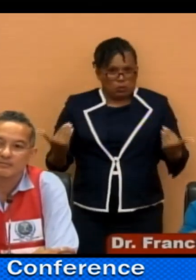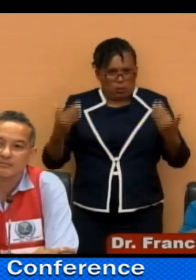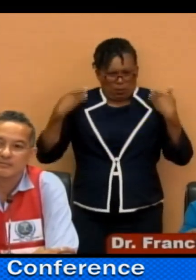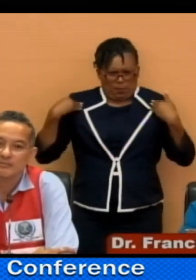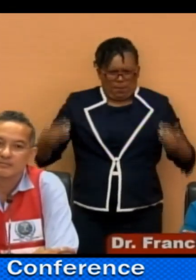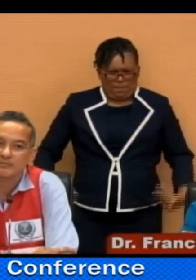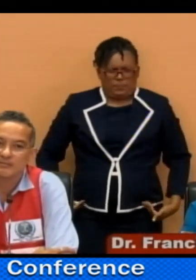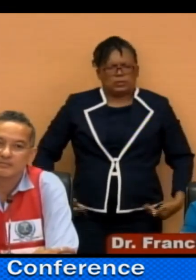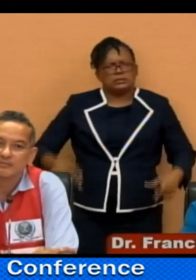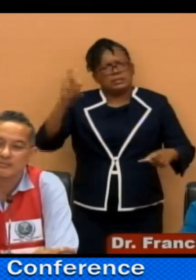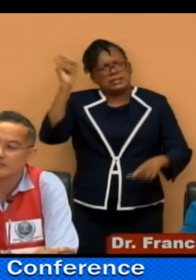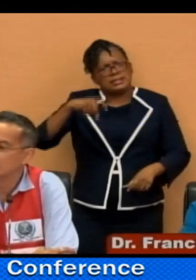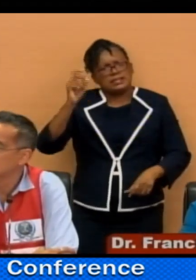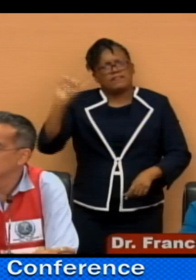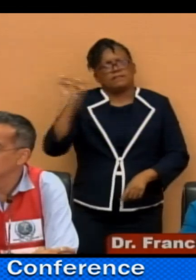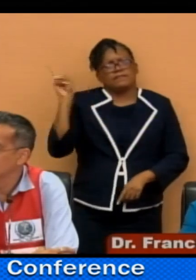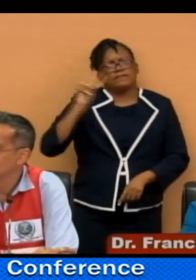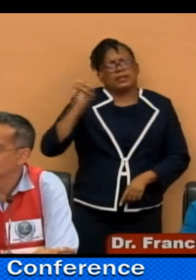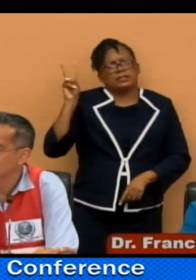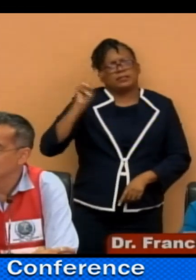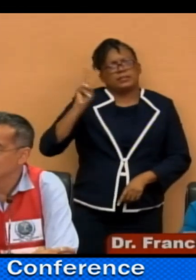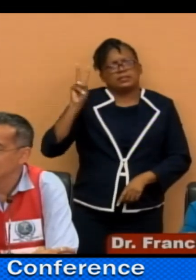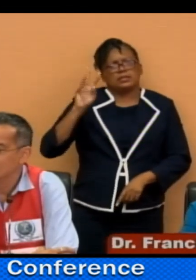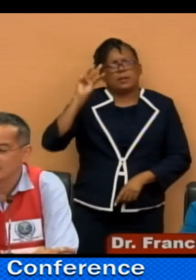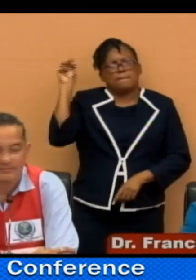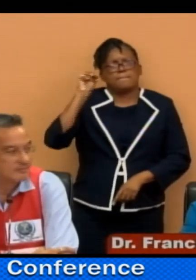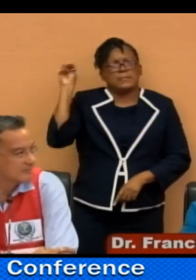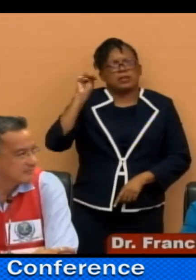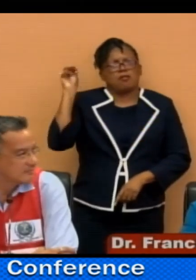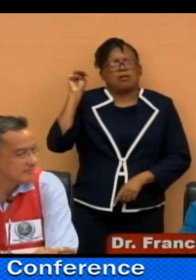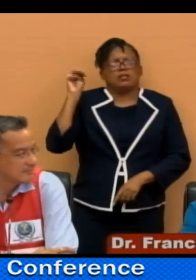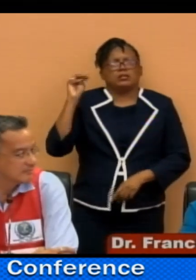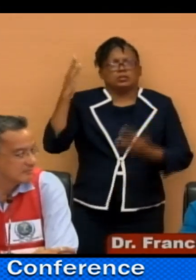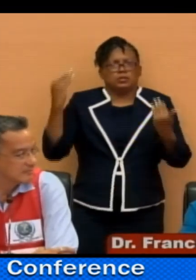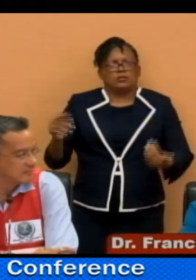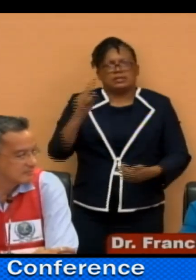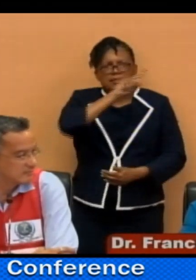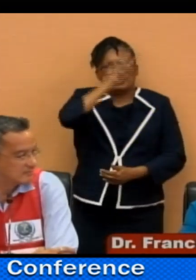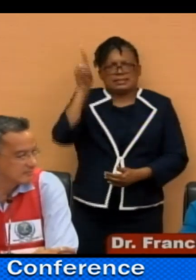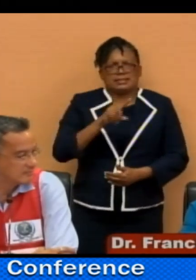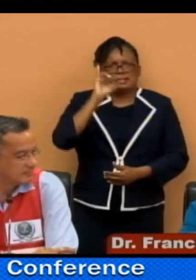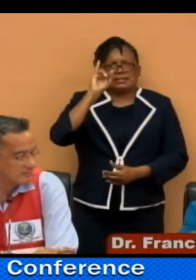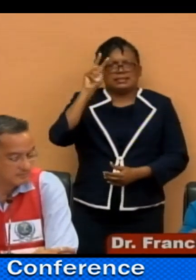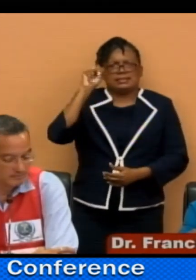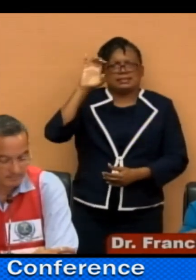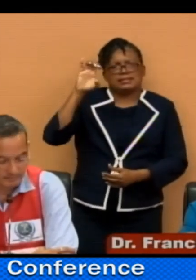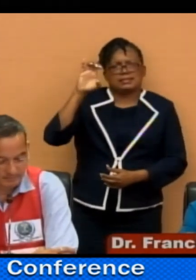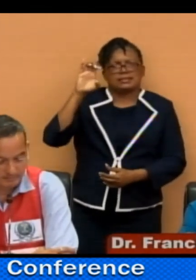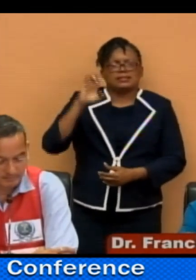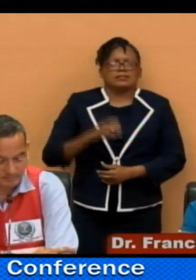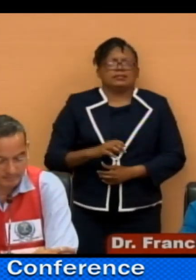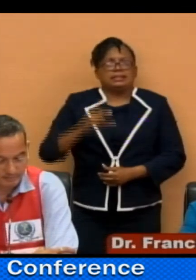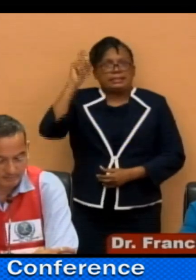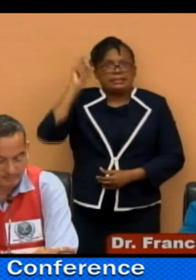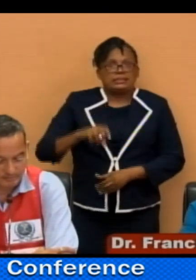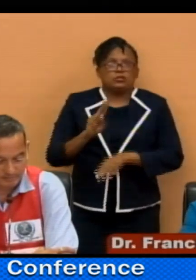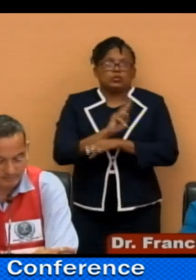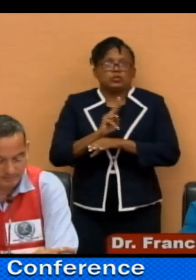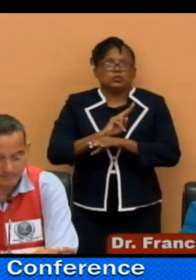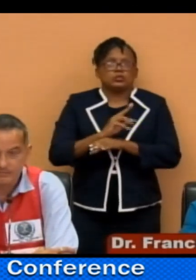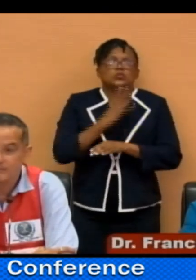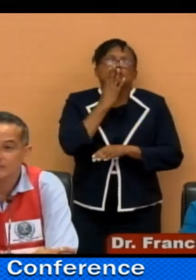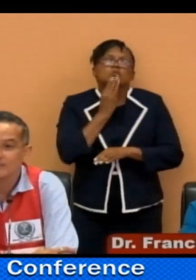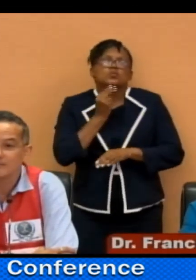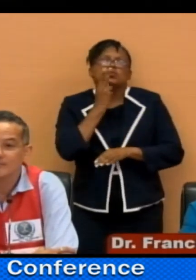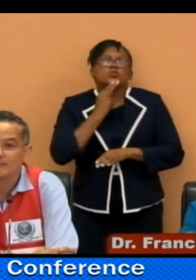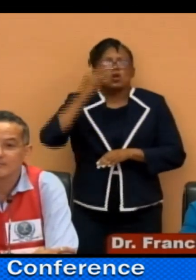and minerals more than ever before. We need the zinc. We need to use our honey,